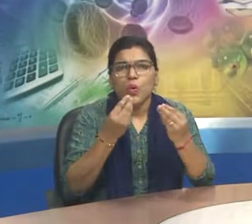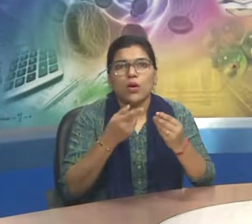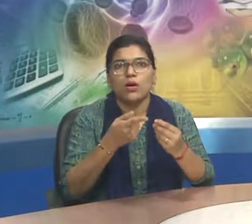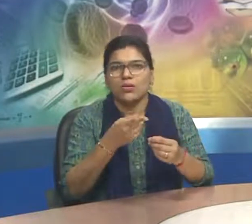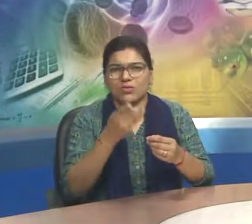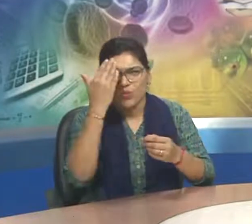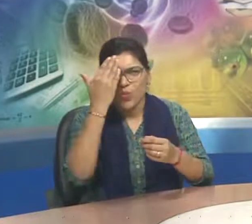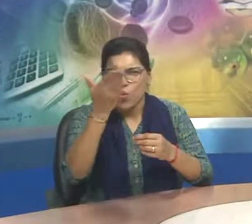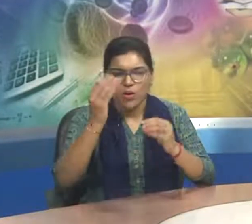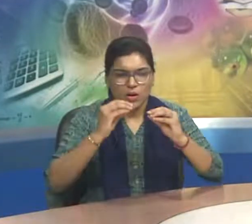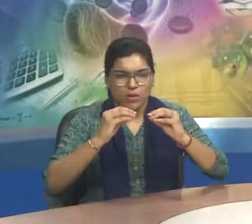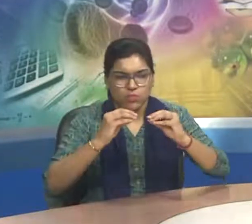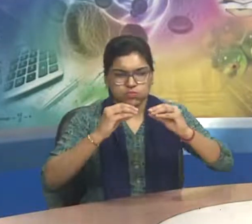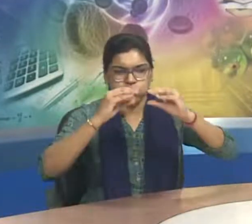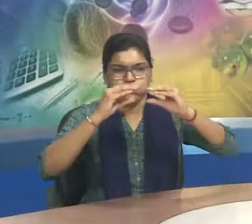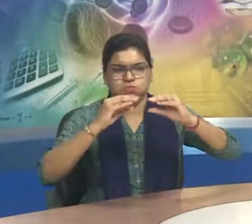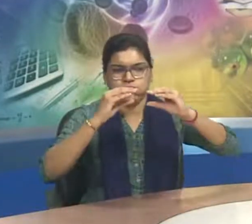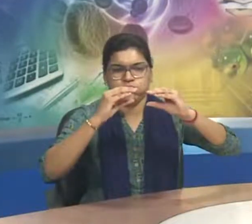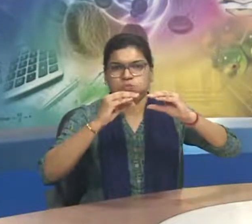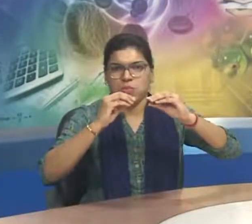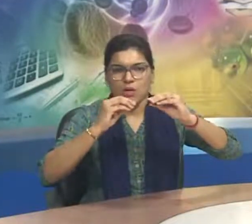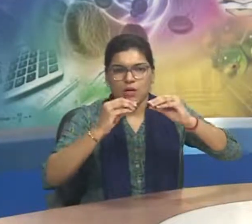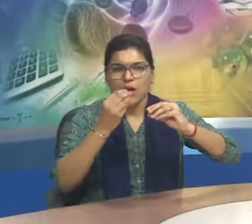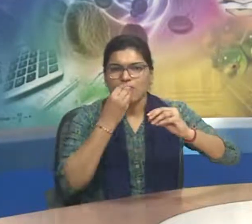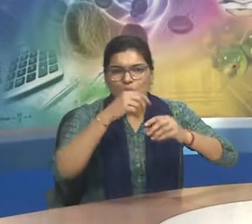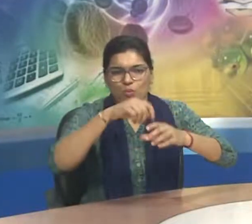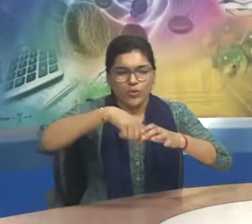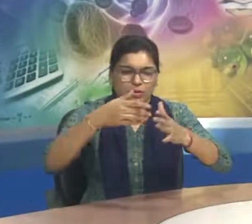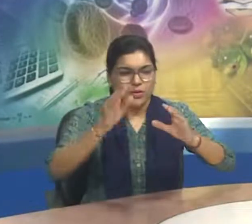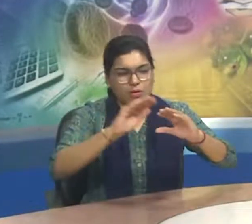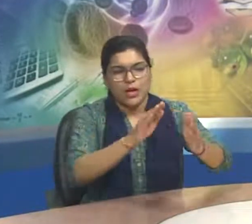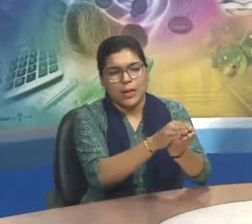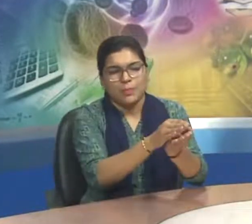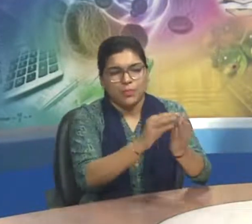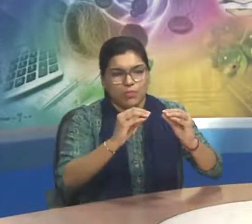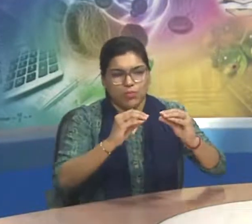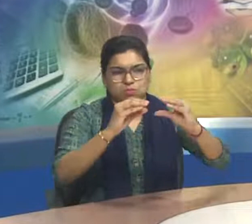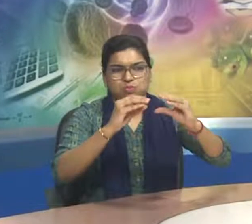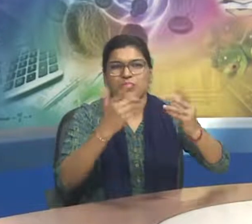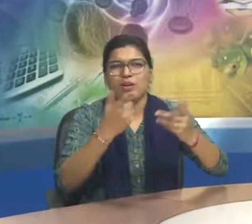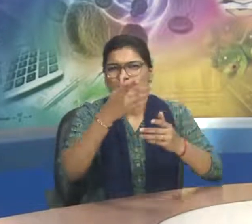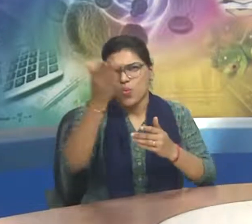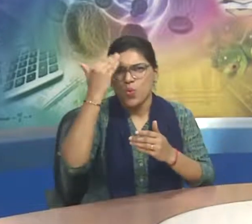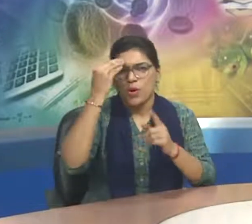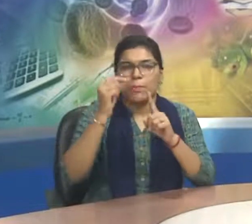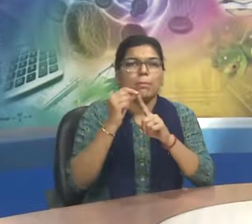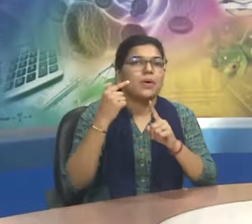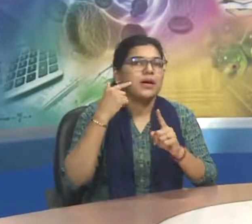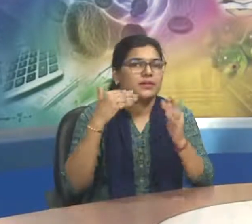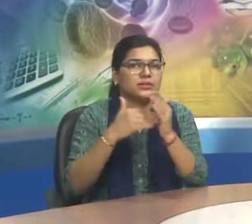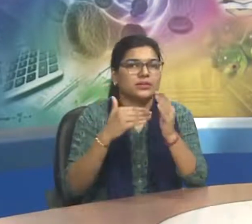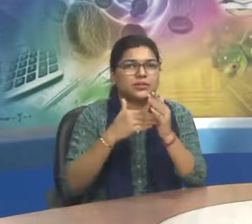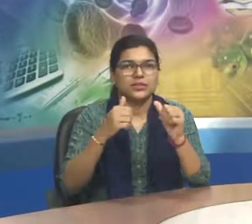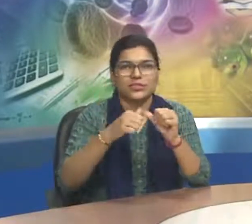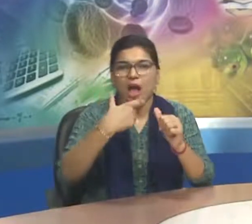And what good they can do? Like sometimes they ferment our food stuff, such as